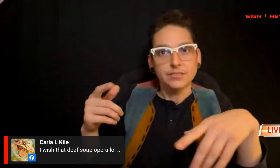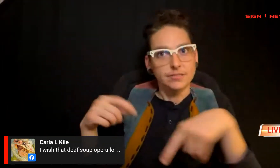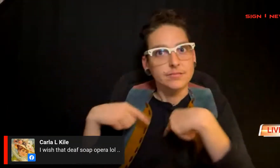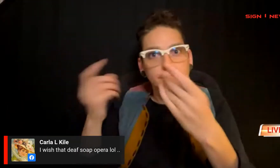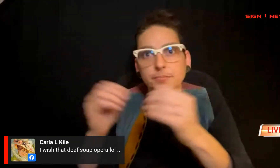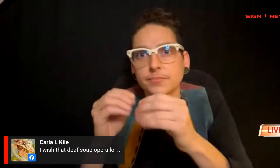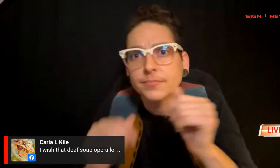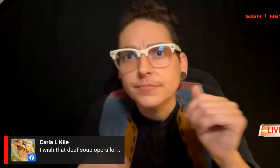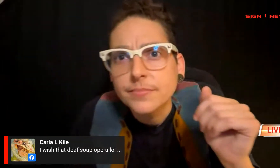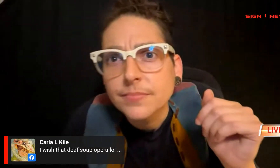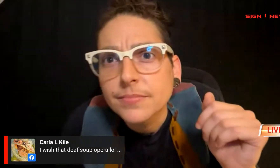The Eternals.